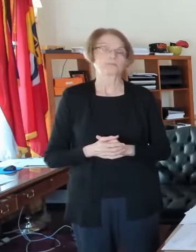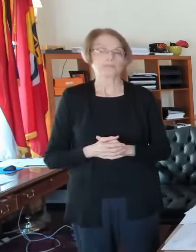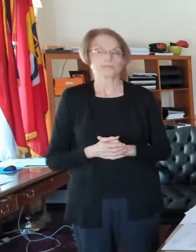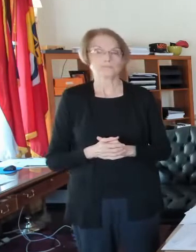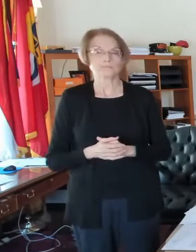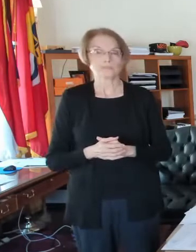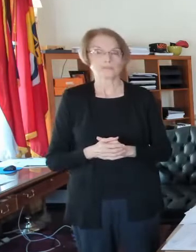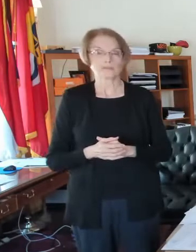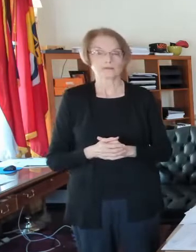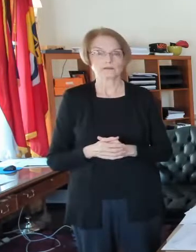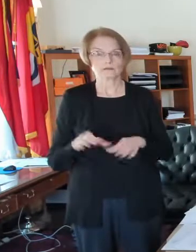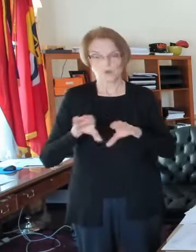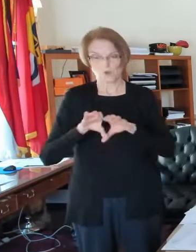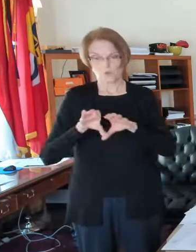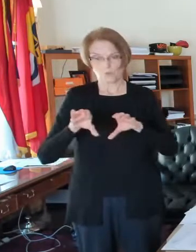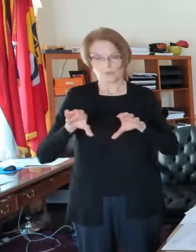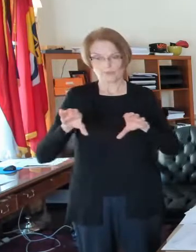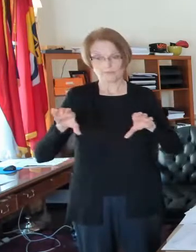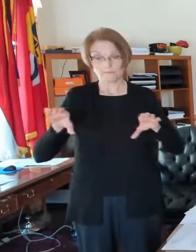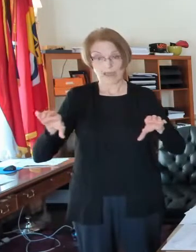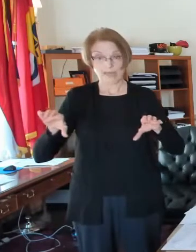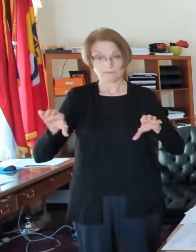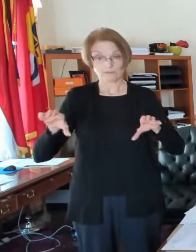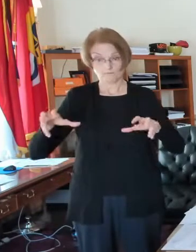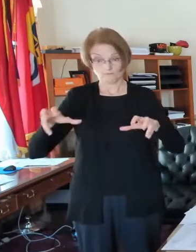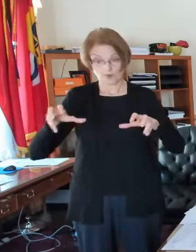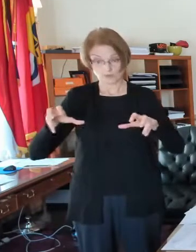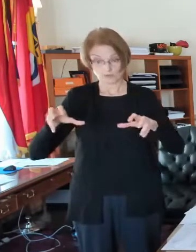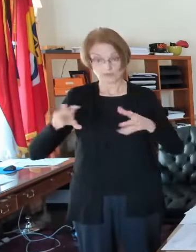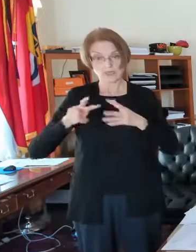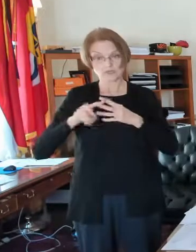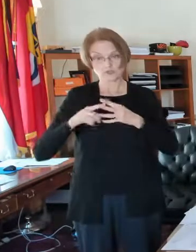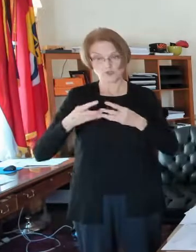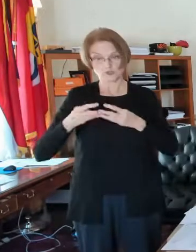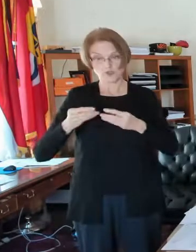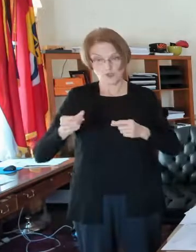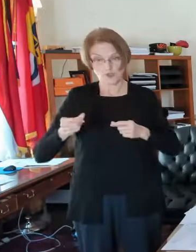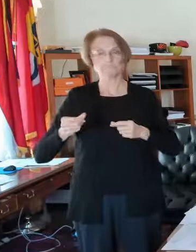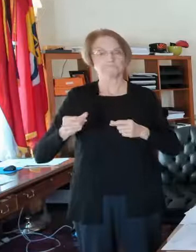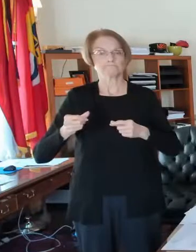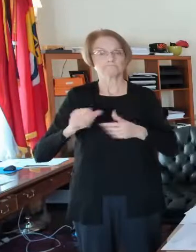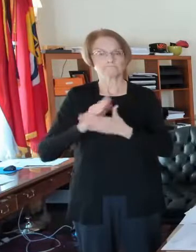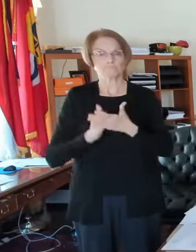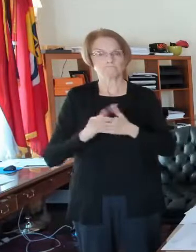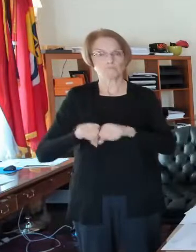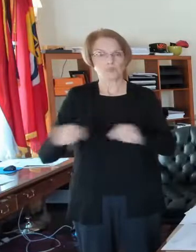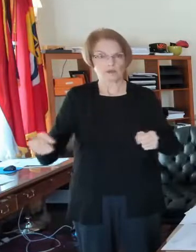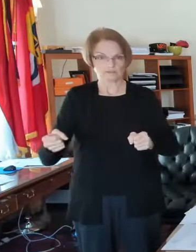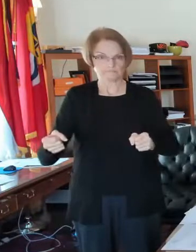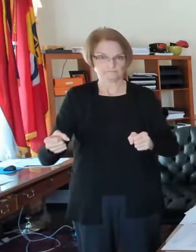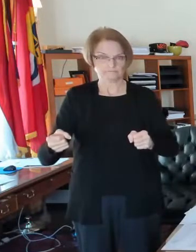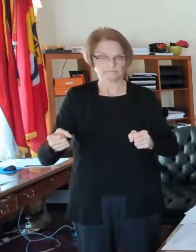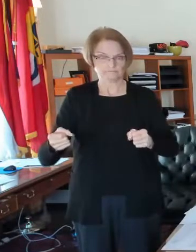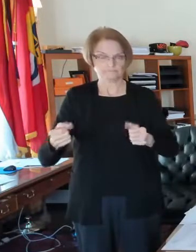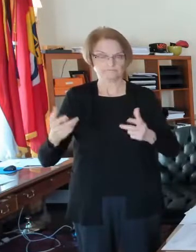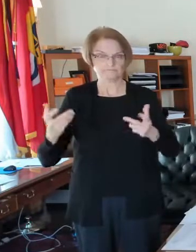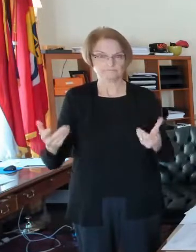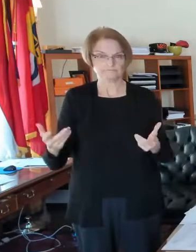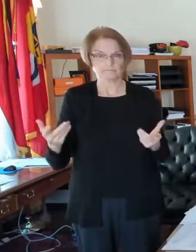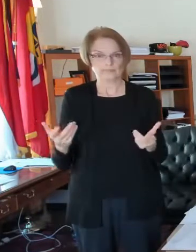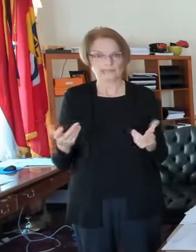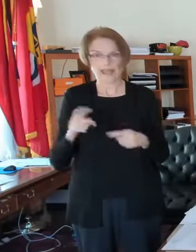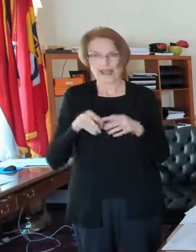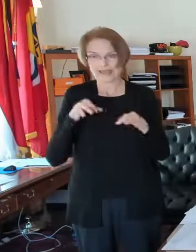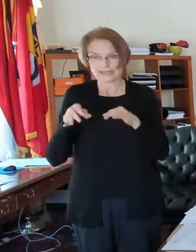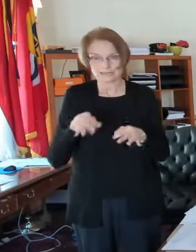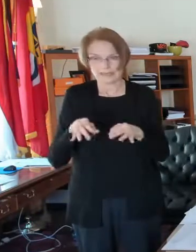When the pipes start to thaw is often when they break. So I don't necessarily can't